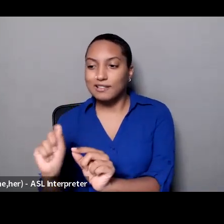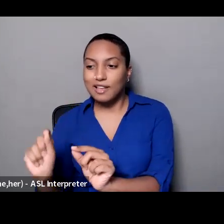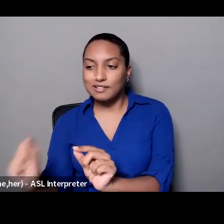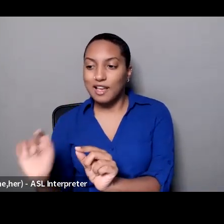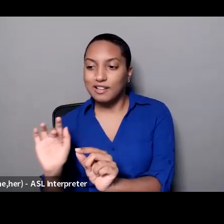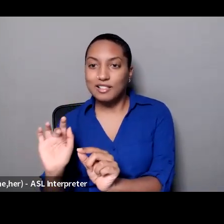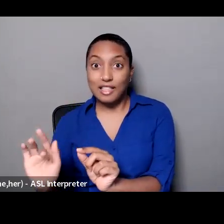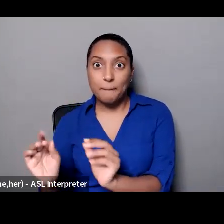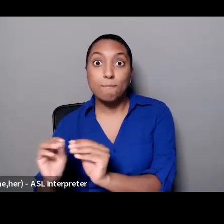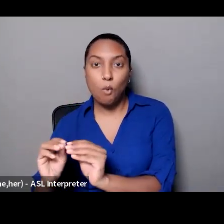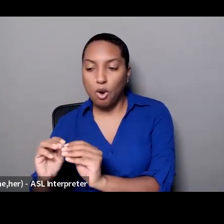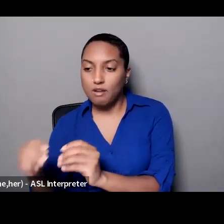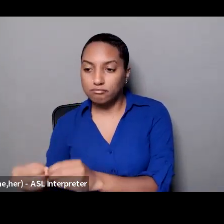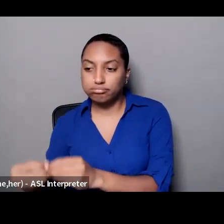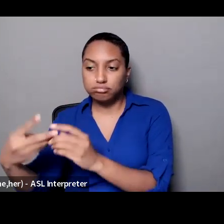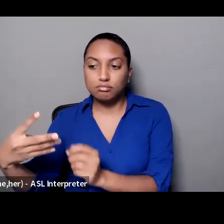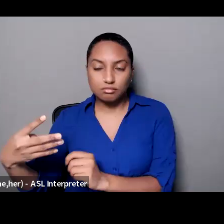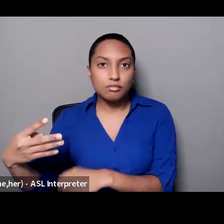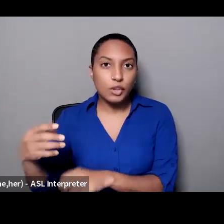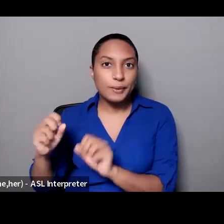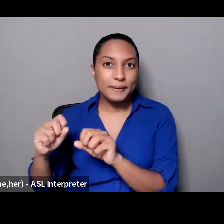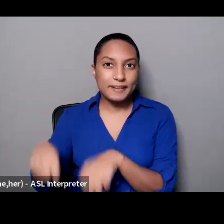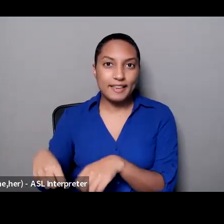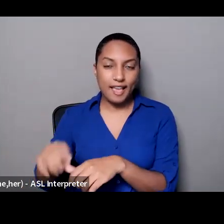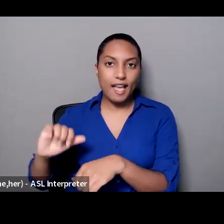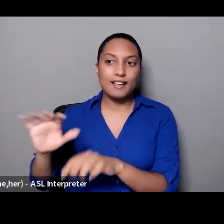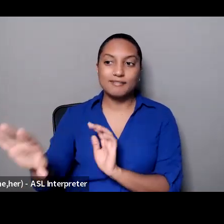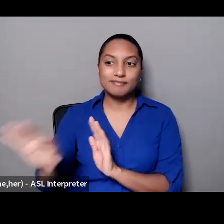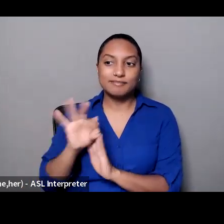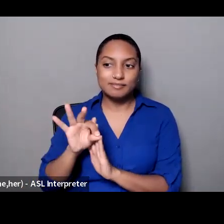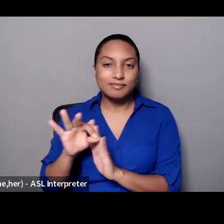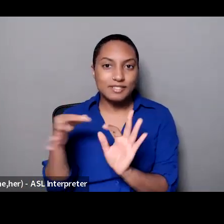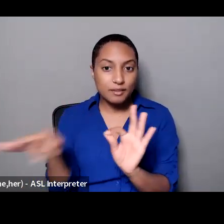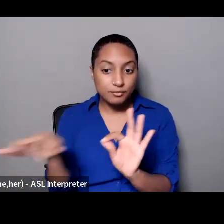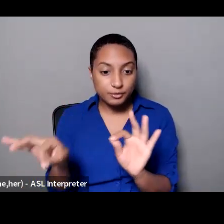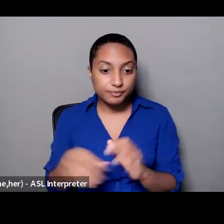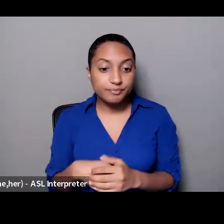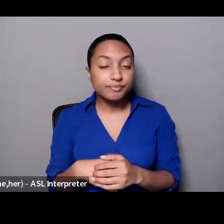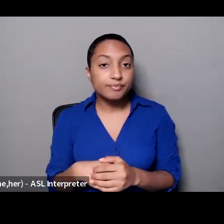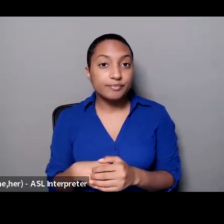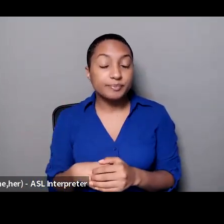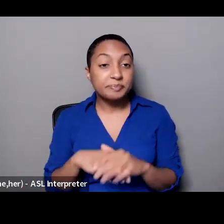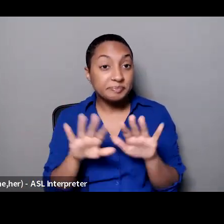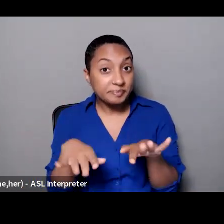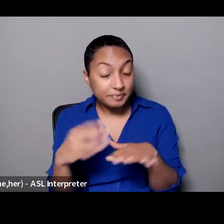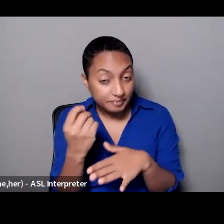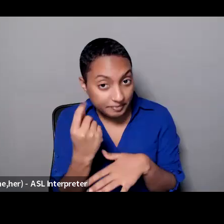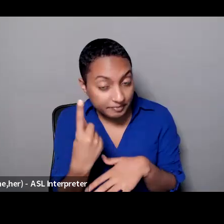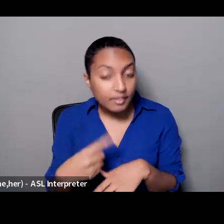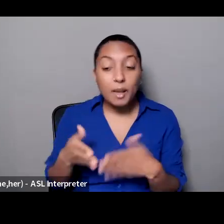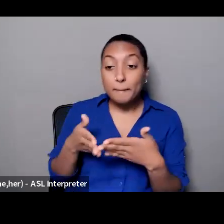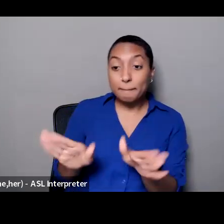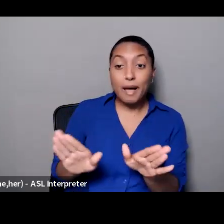tab. So I do want to mention to everybody that the public chat is turned off, but you will still be able to send messages to the hosts